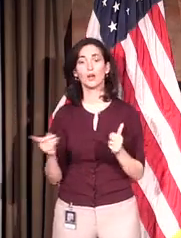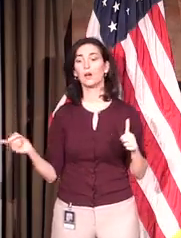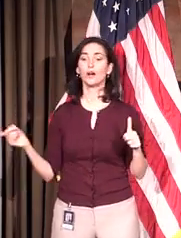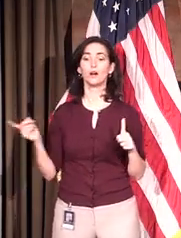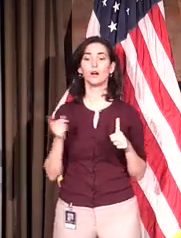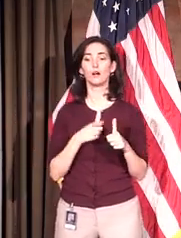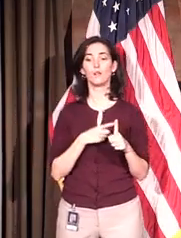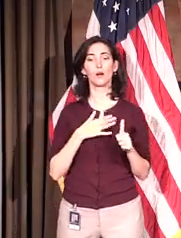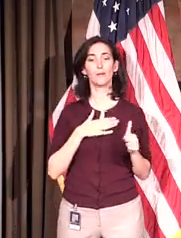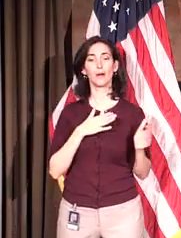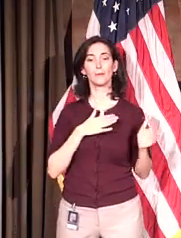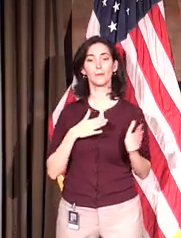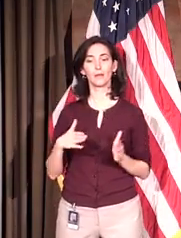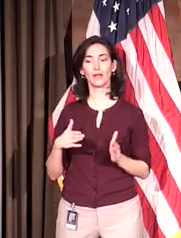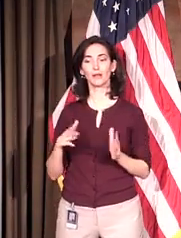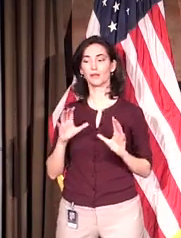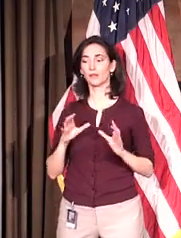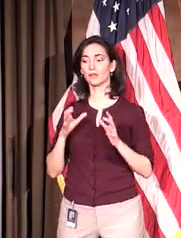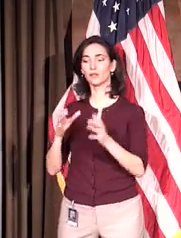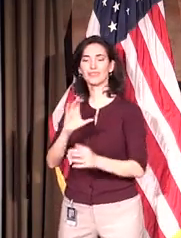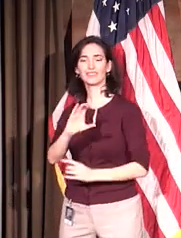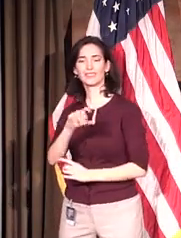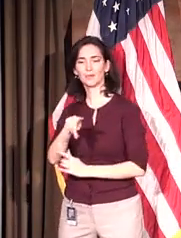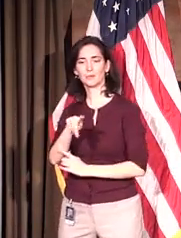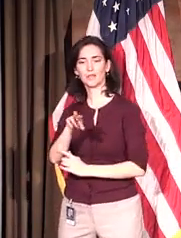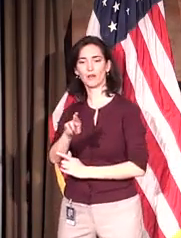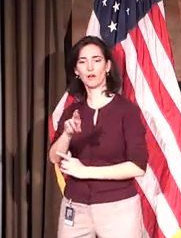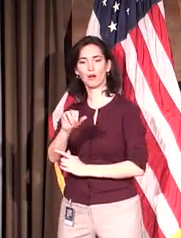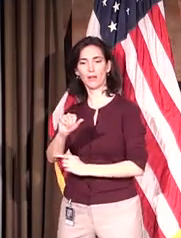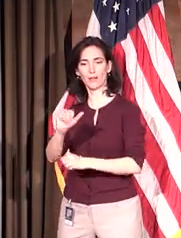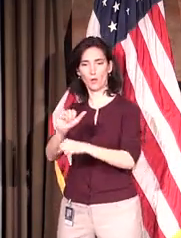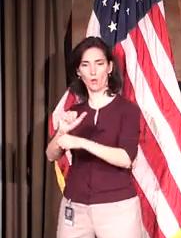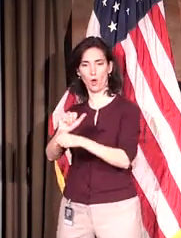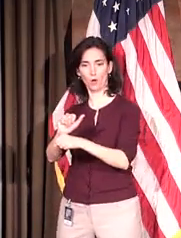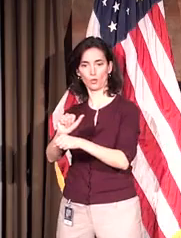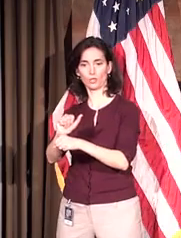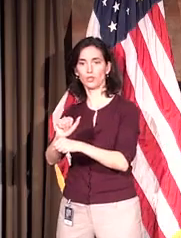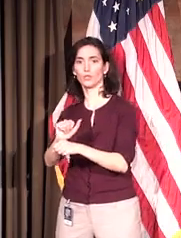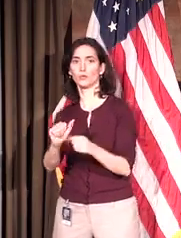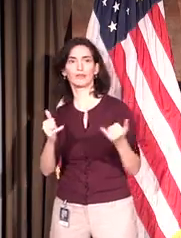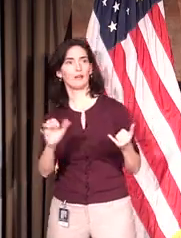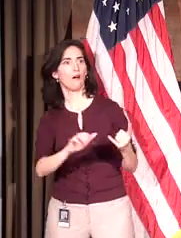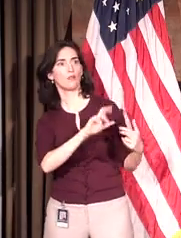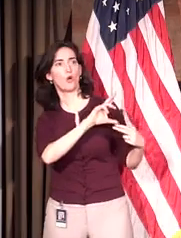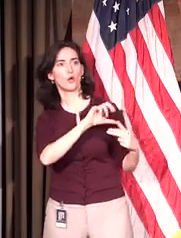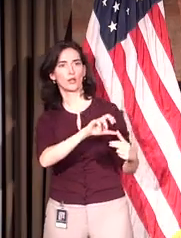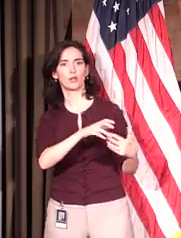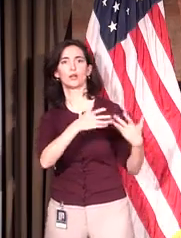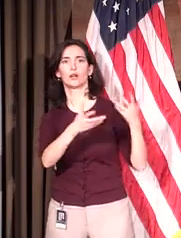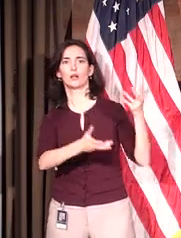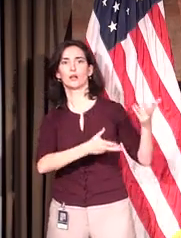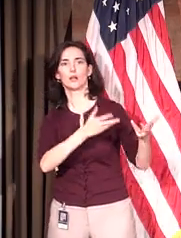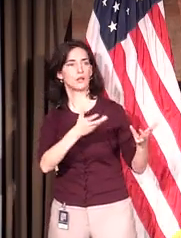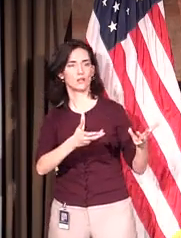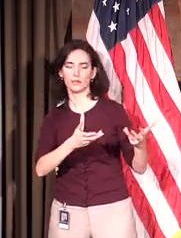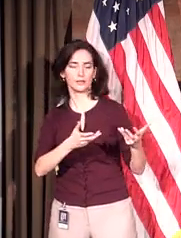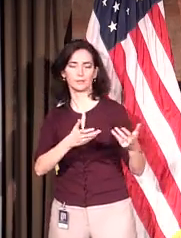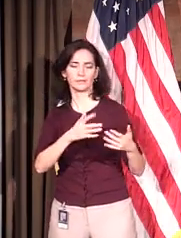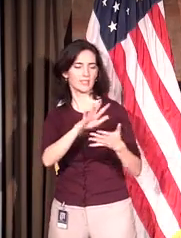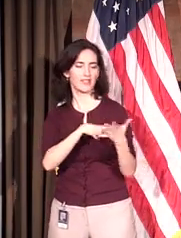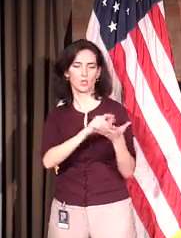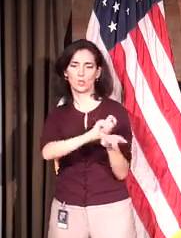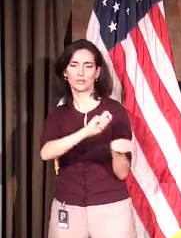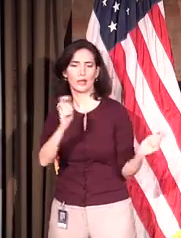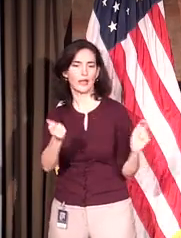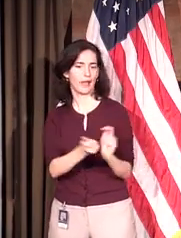down to do some CPRA work, but the storm kind of knocked that off of the calendar for a